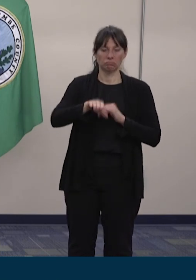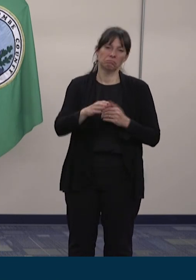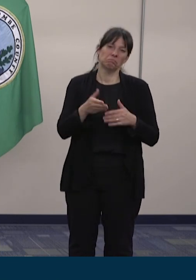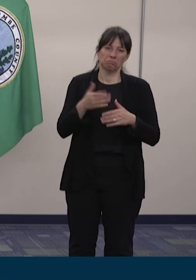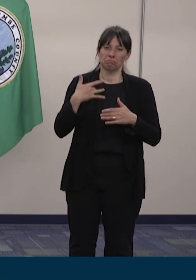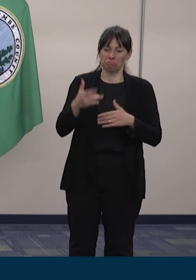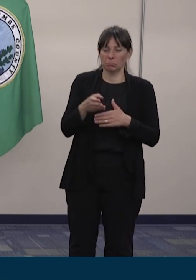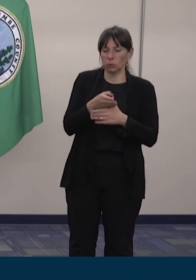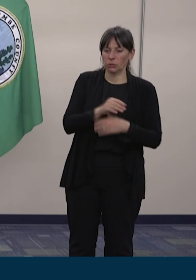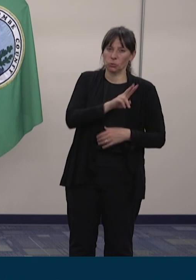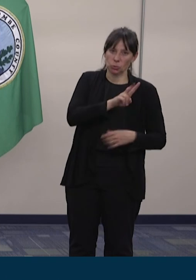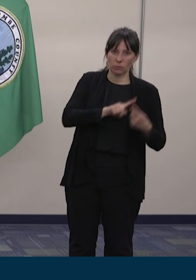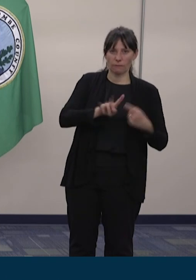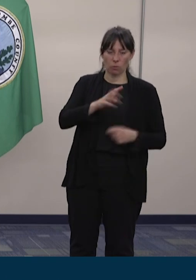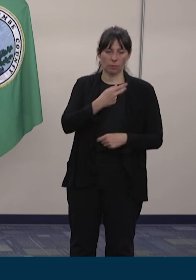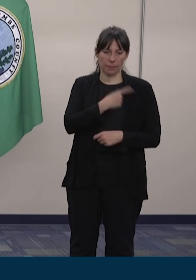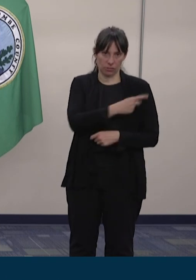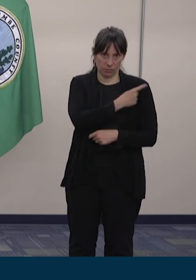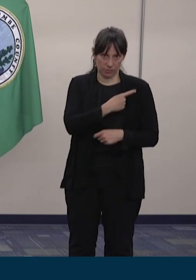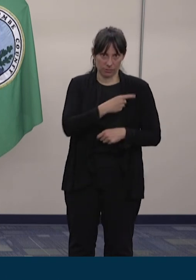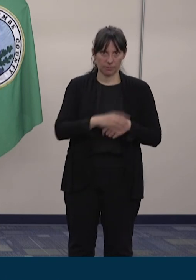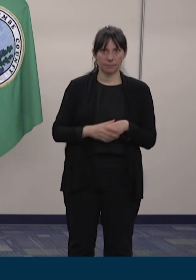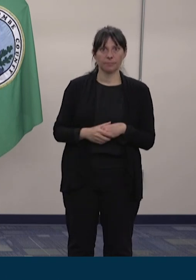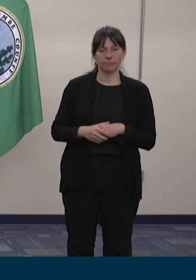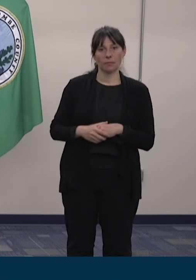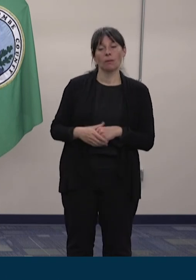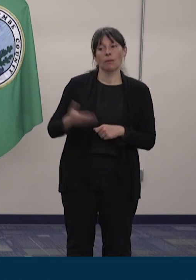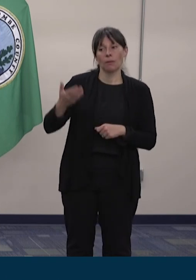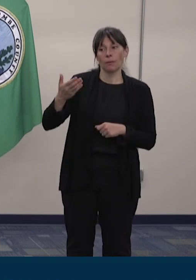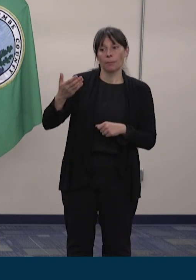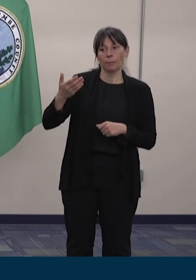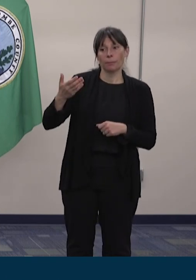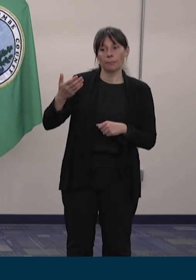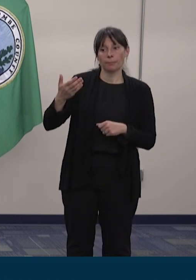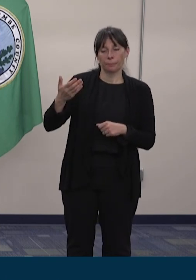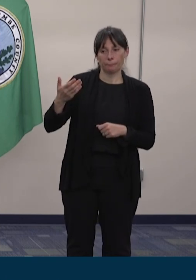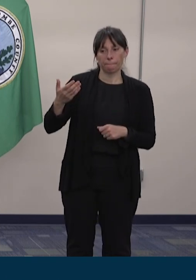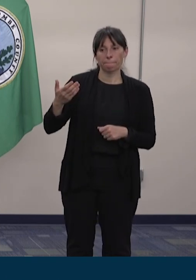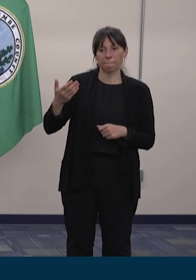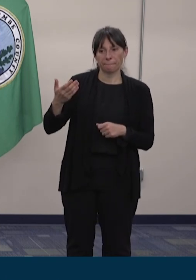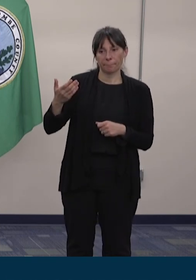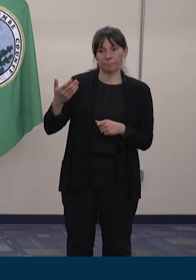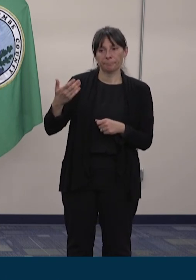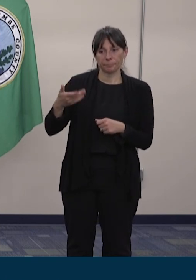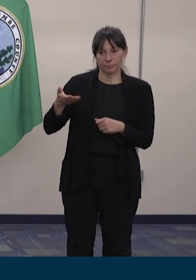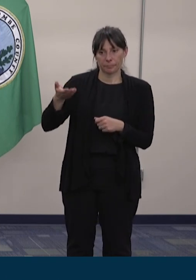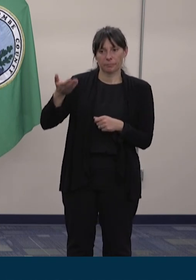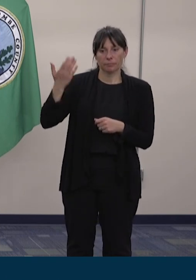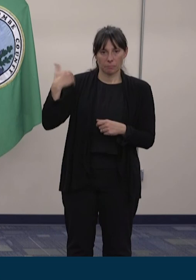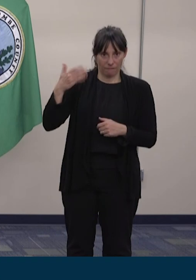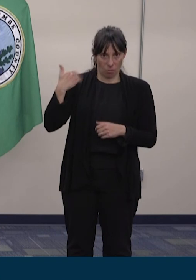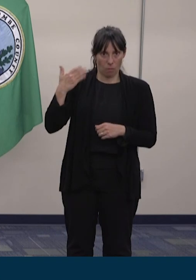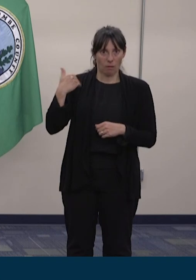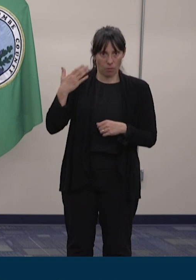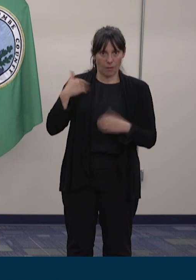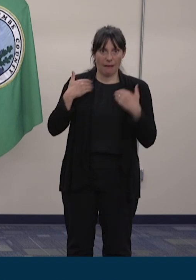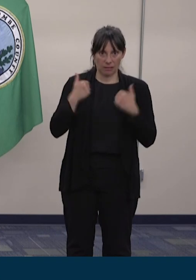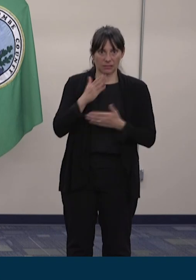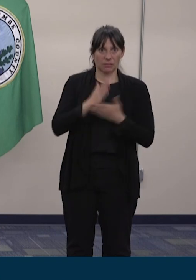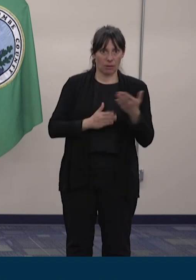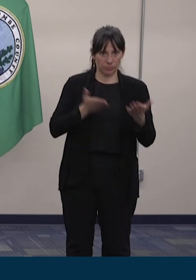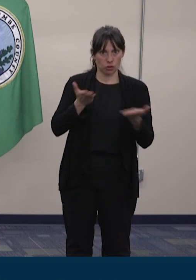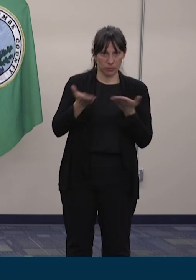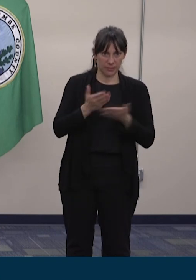Buncombe some medical procedures that had been previously placed apoya on hold al to assure adequate la capacity hospital de at the Mission para hospital. poder admitir a